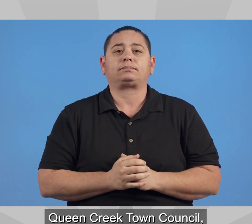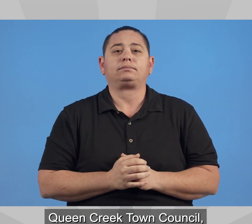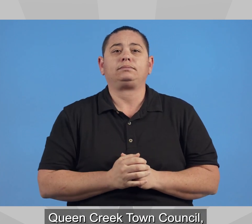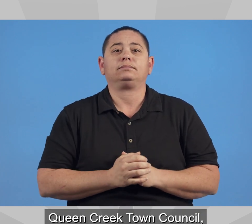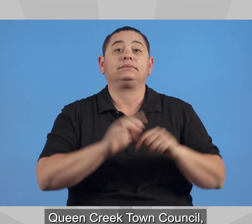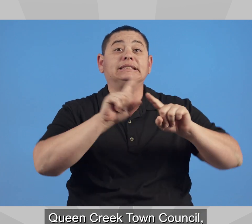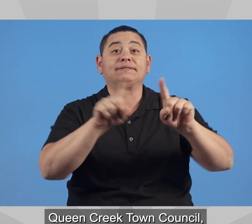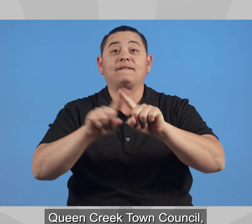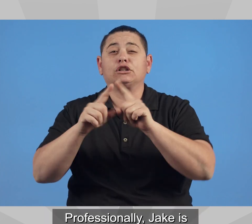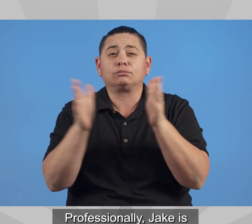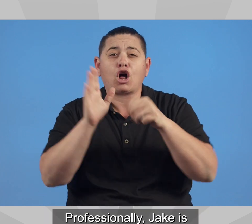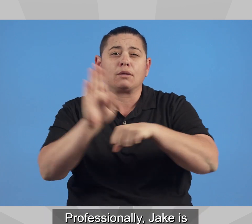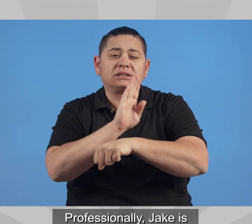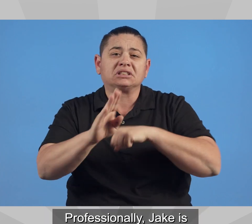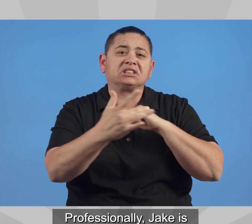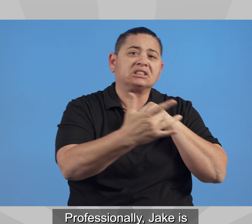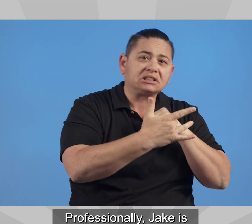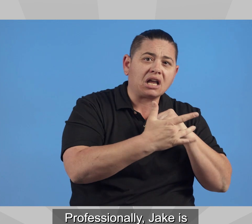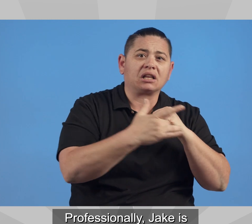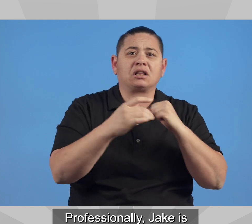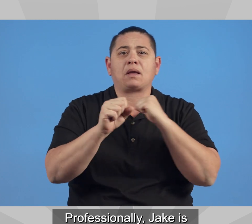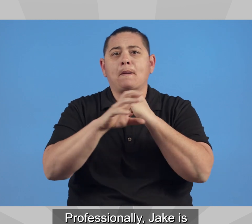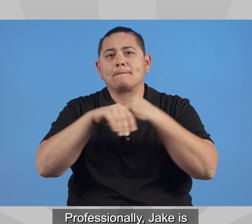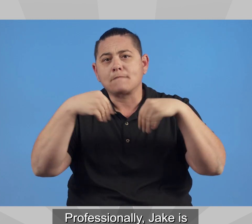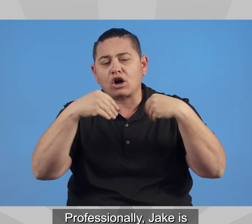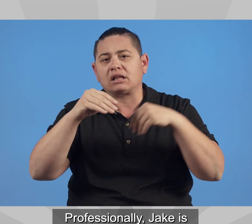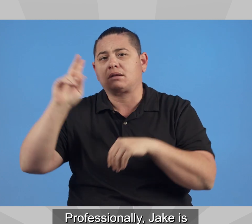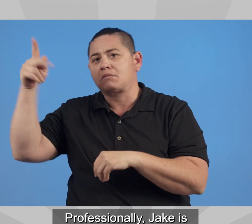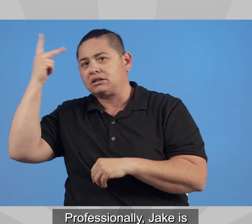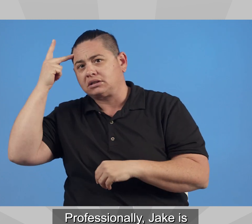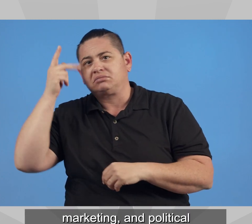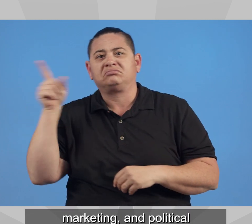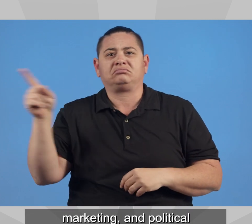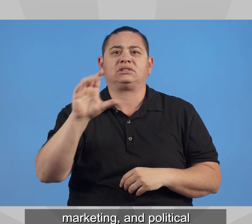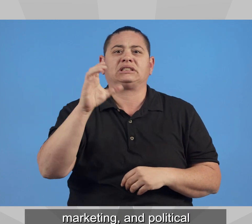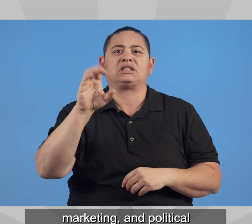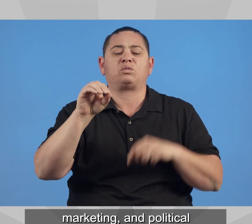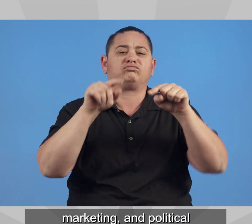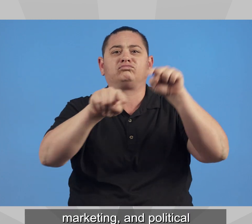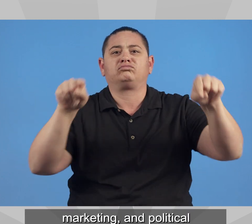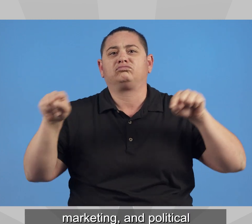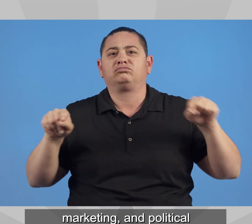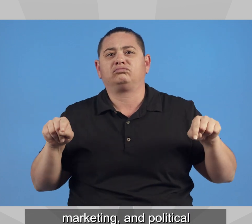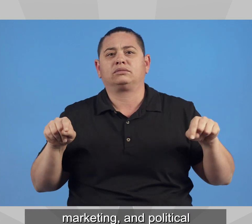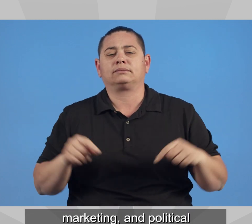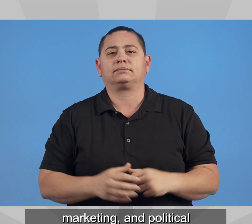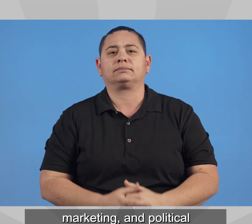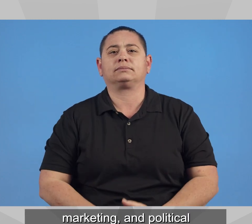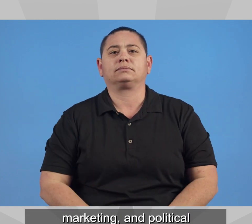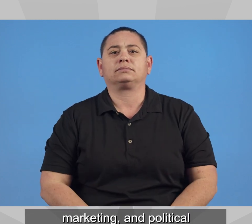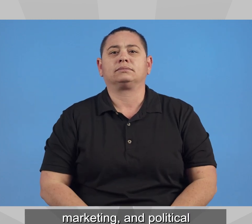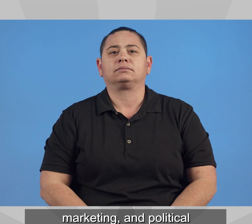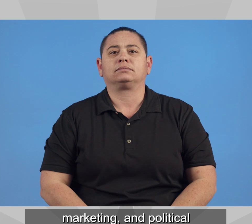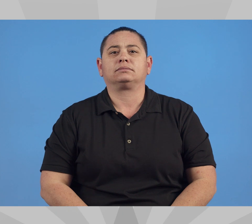School Board. Professionally, Jake is the CEO of multiple tech, marketing, and political strategy-focused